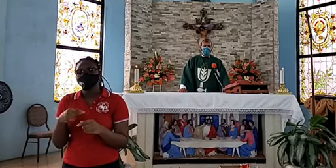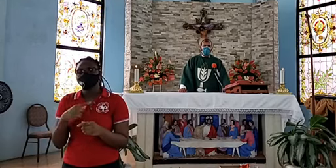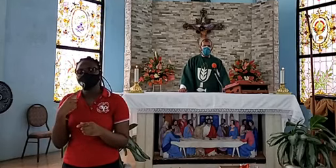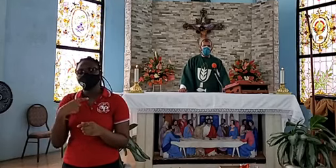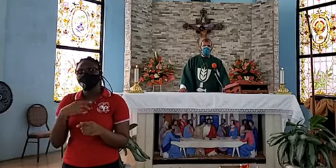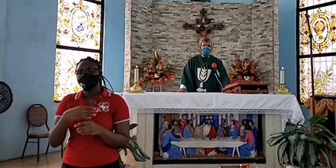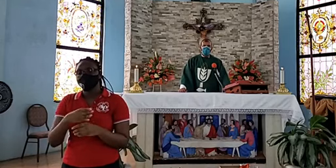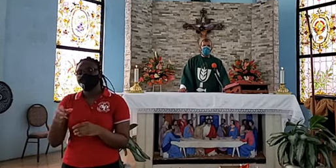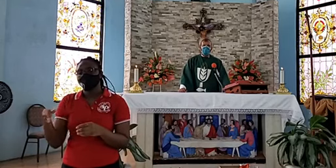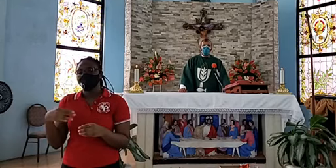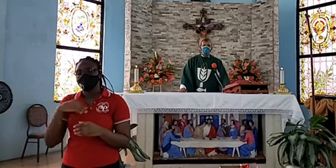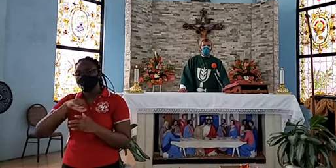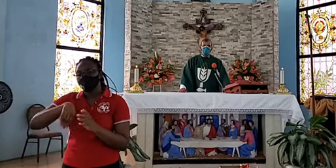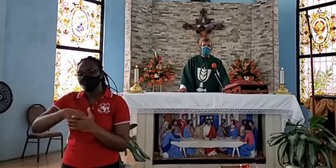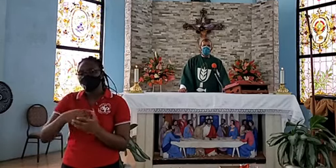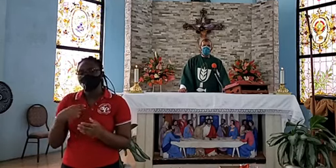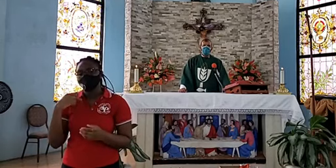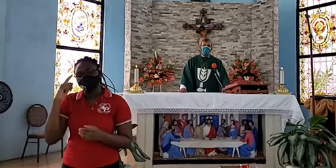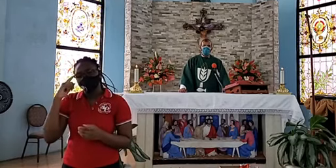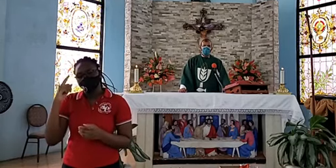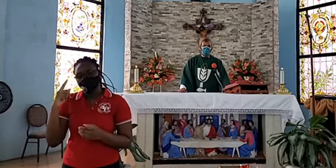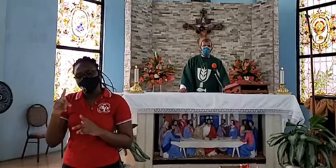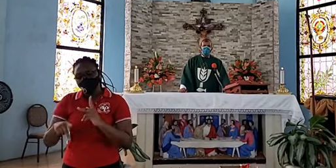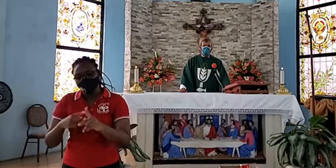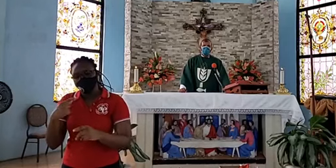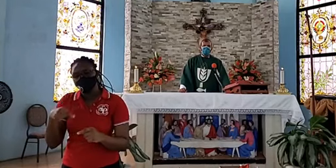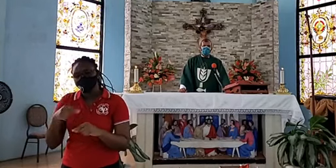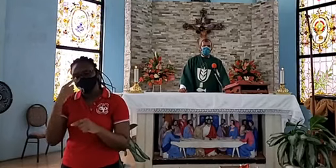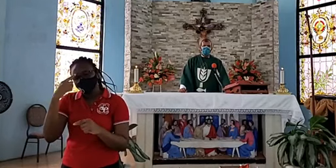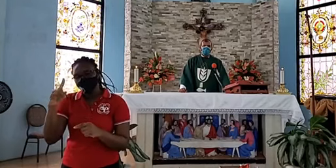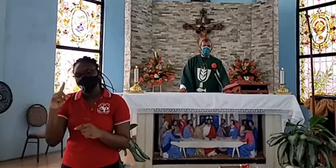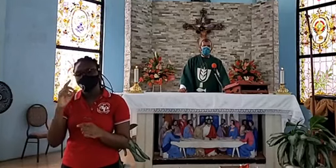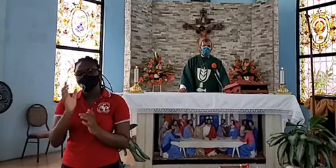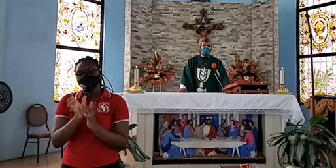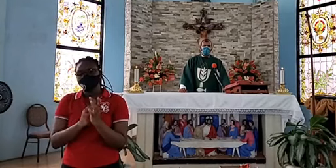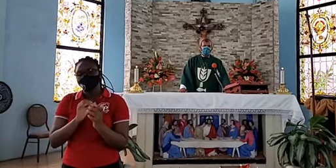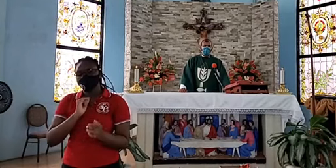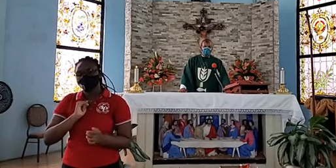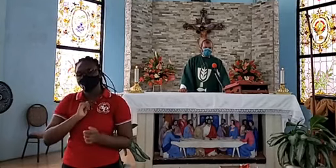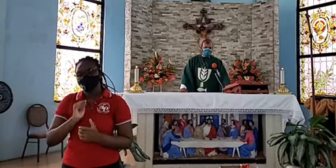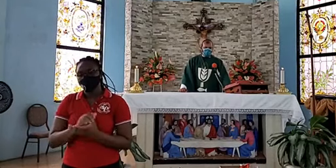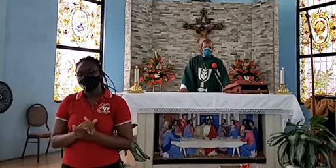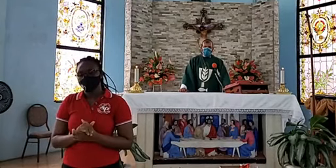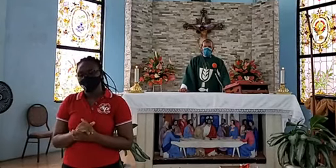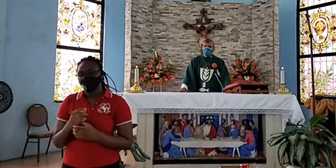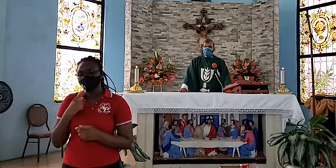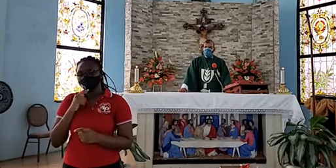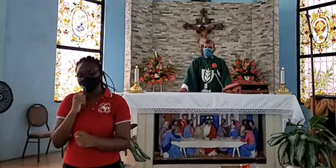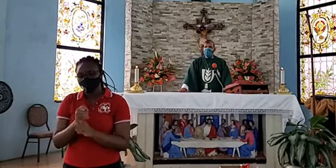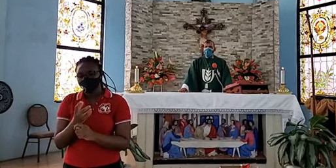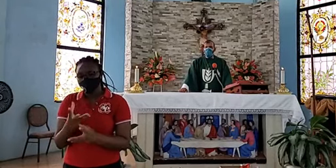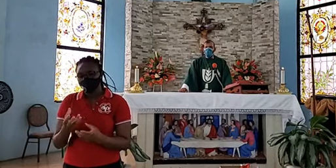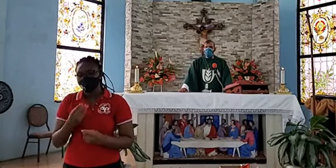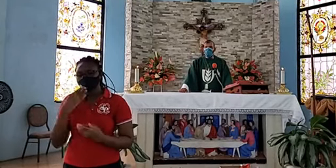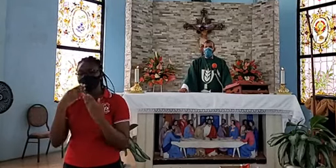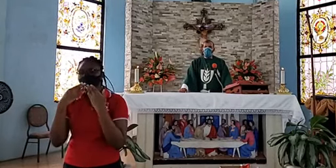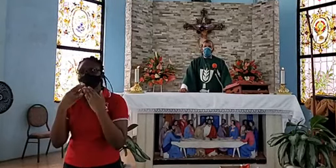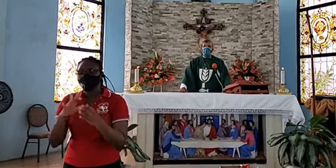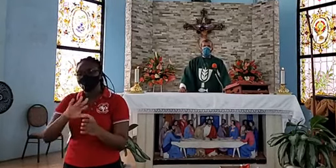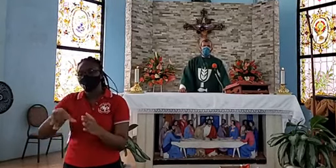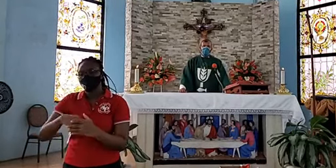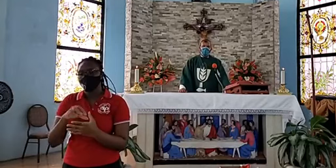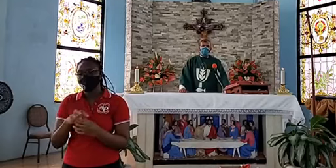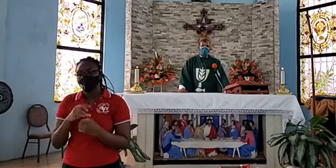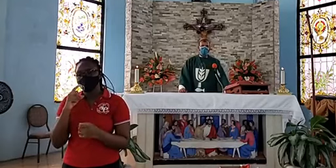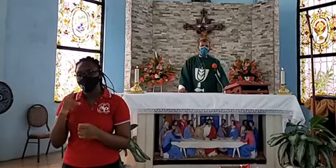our people, we do for Jesus Himself. So I truly want to thank all of you